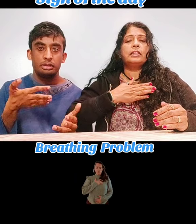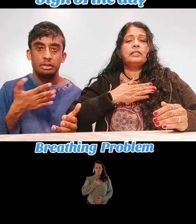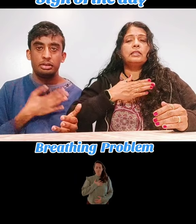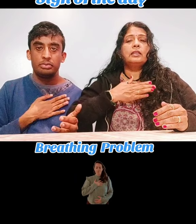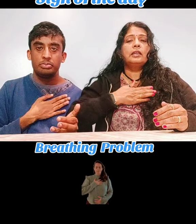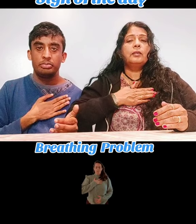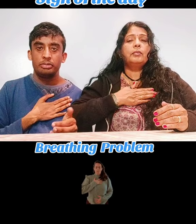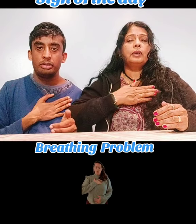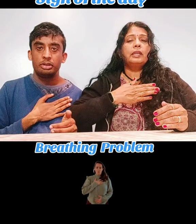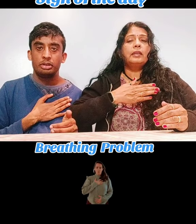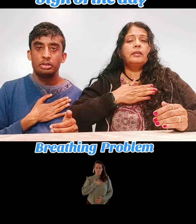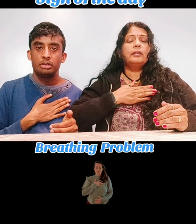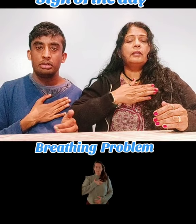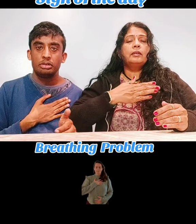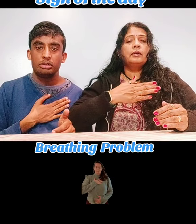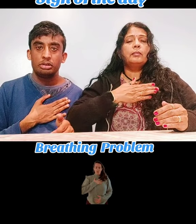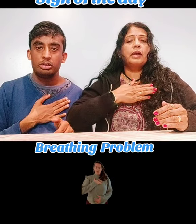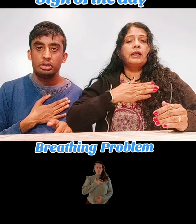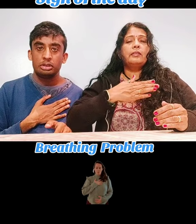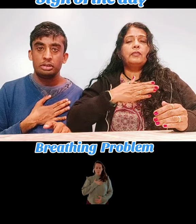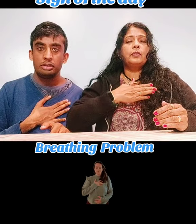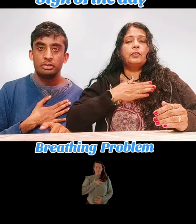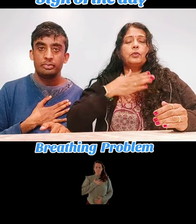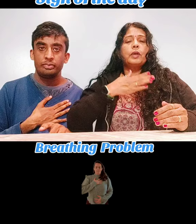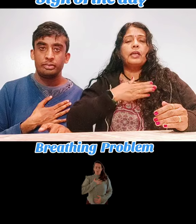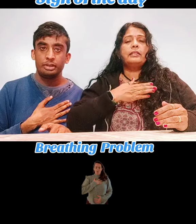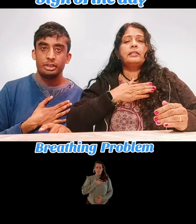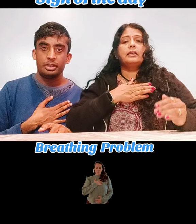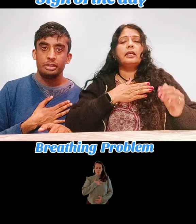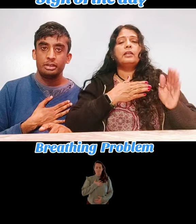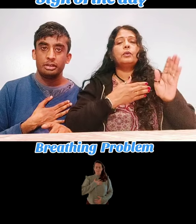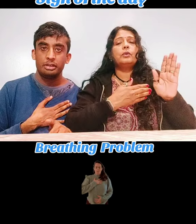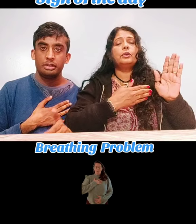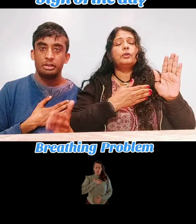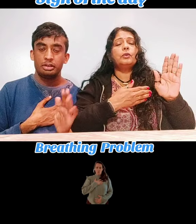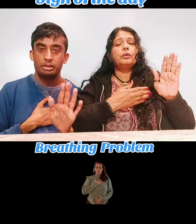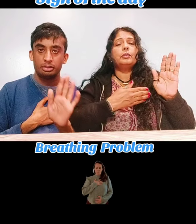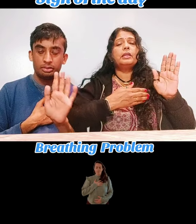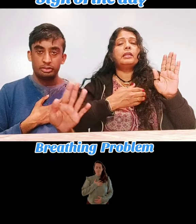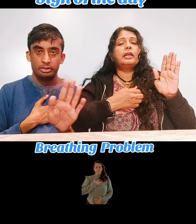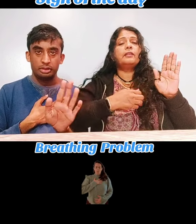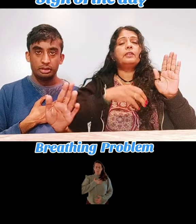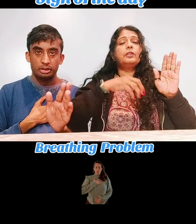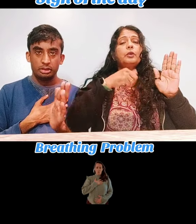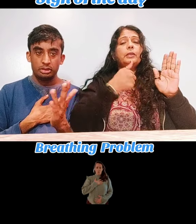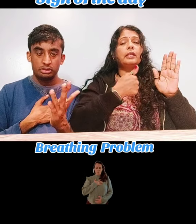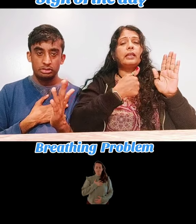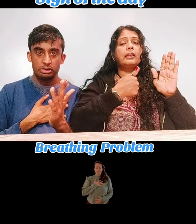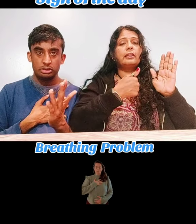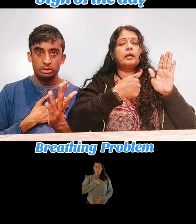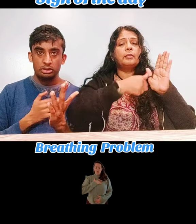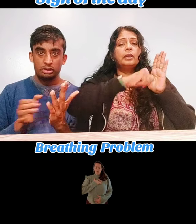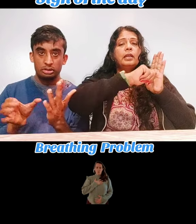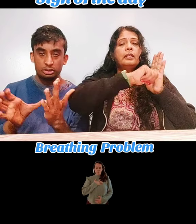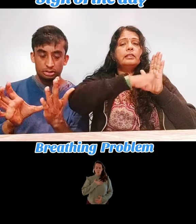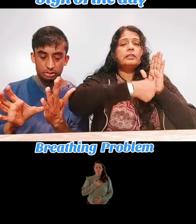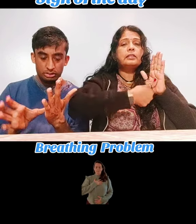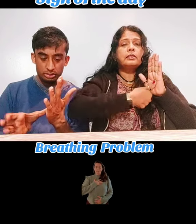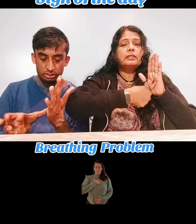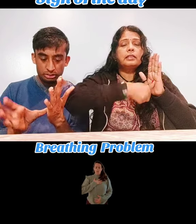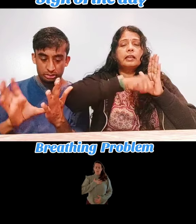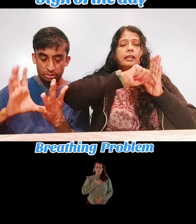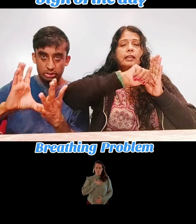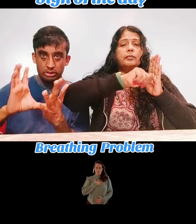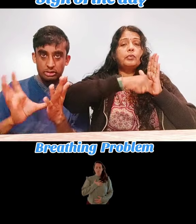touch your chest, bring it back and forth twice, and hold your non-dominant hand with dominant hand thumb.